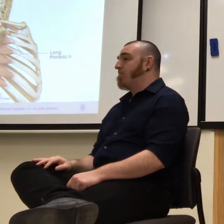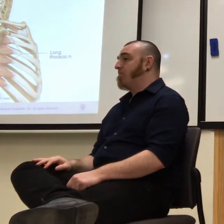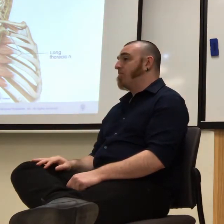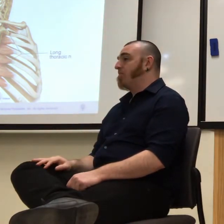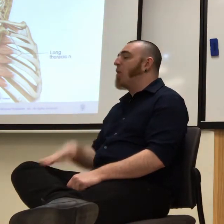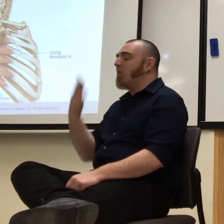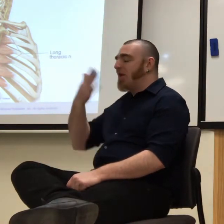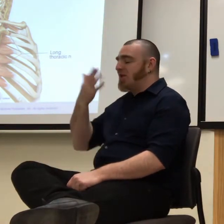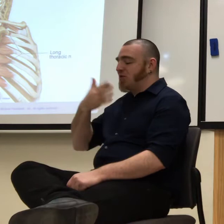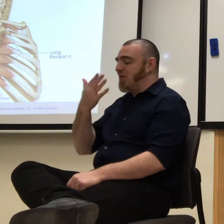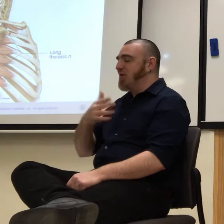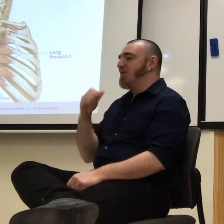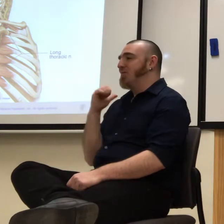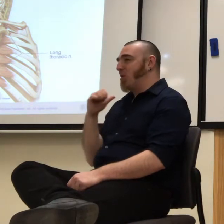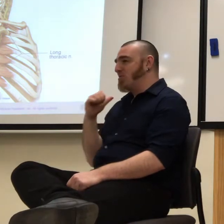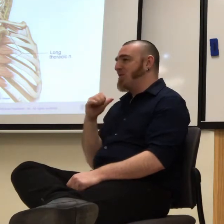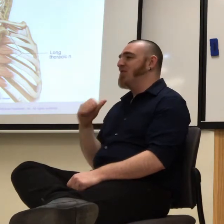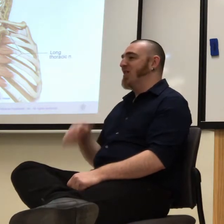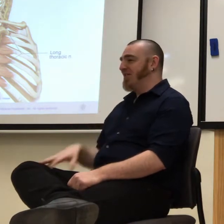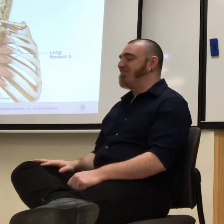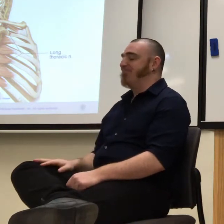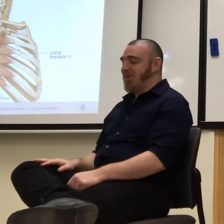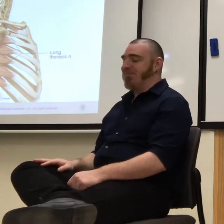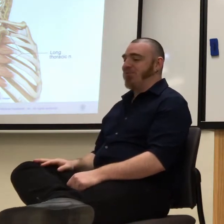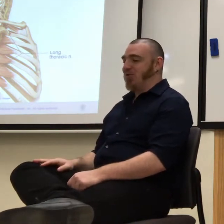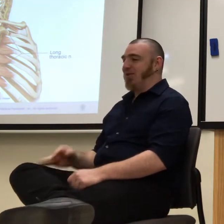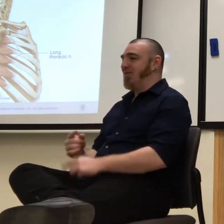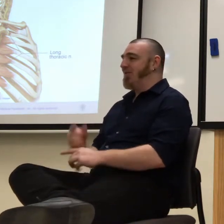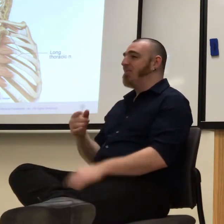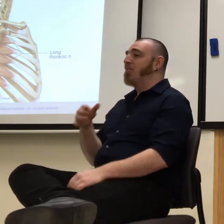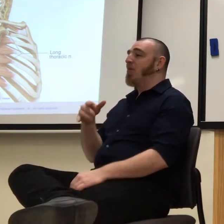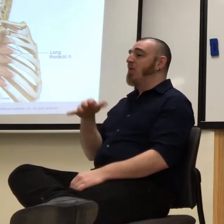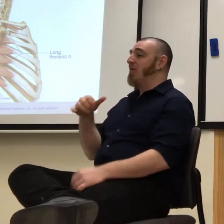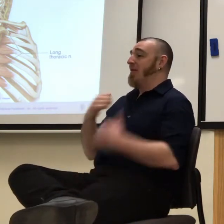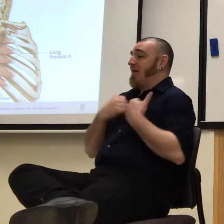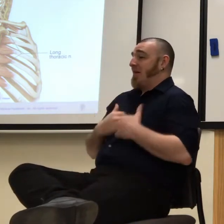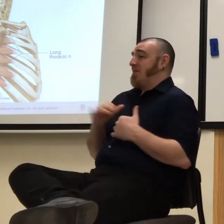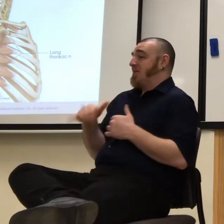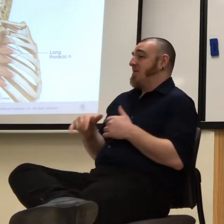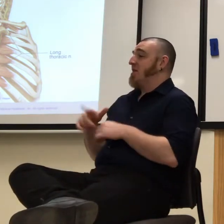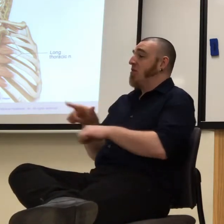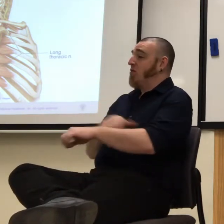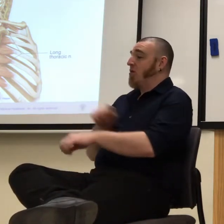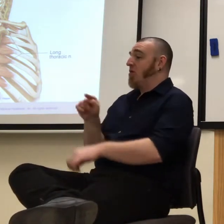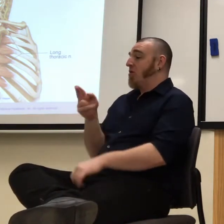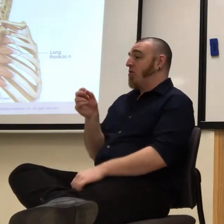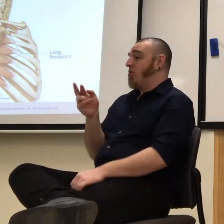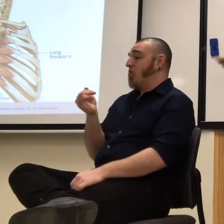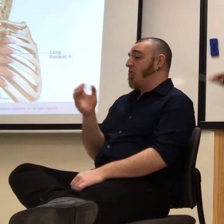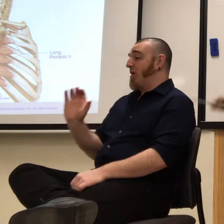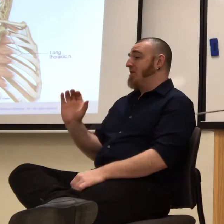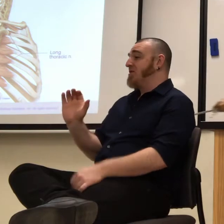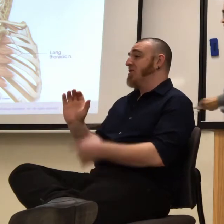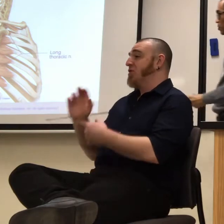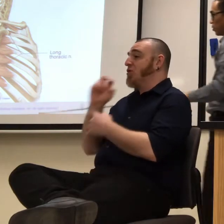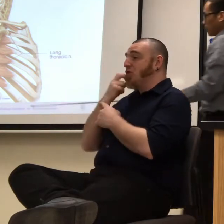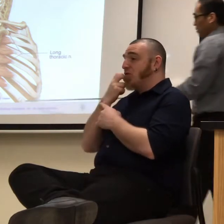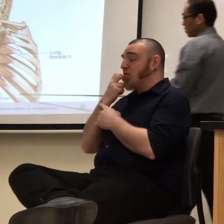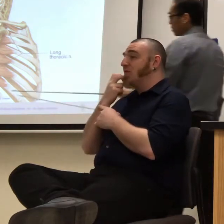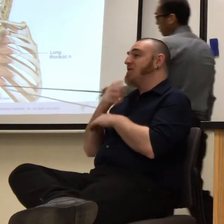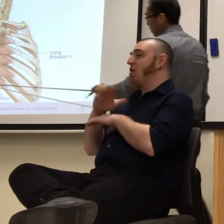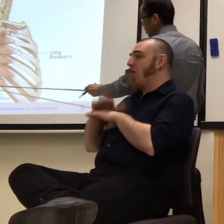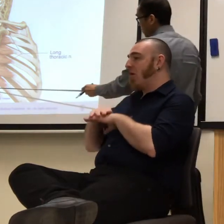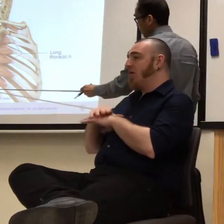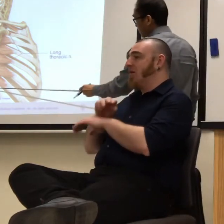This is an exception here. The anatomy is the long thoracic nerve is on top of the muscle. It's not deep to